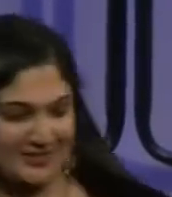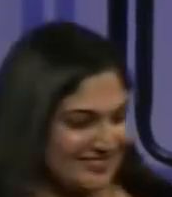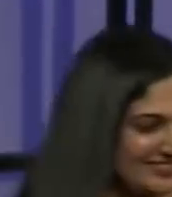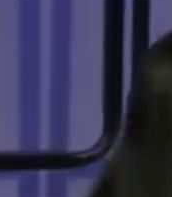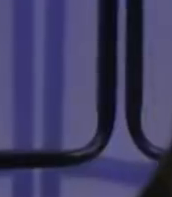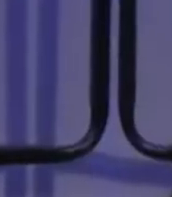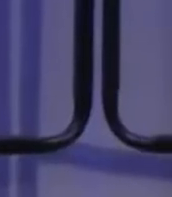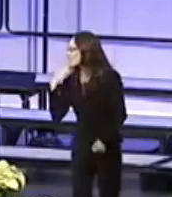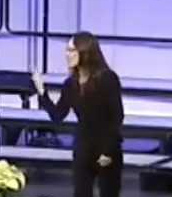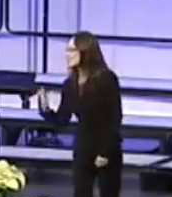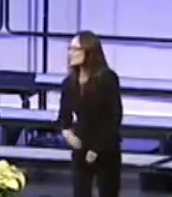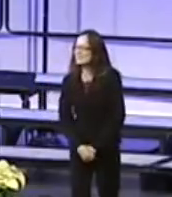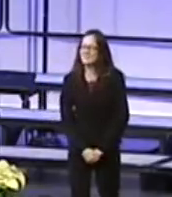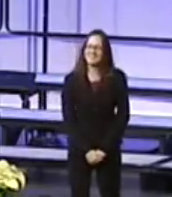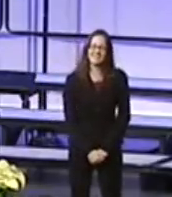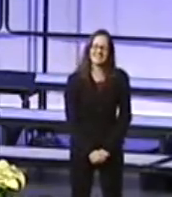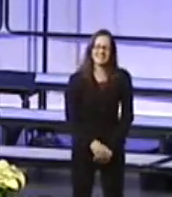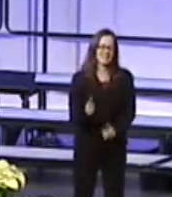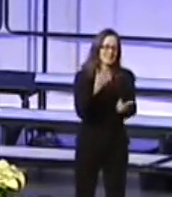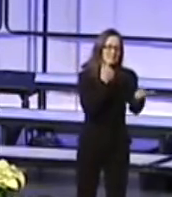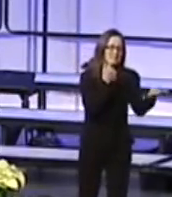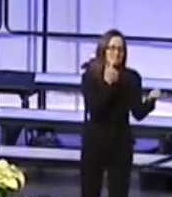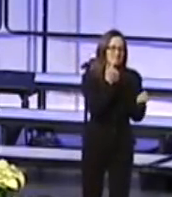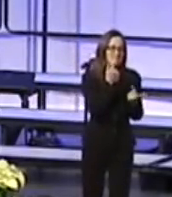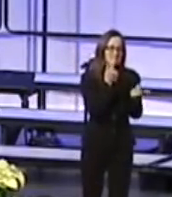Thank you. Thanks.